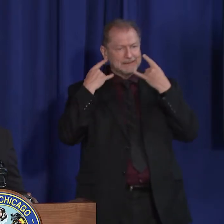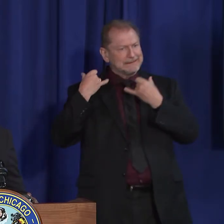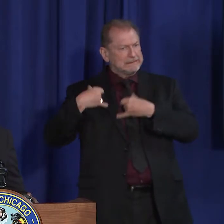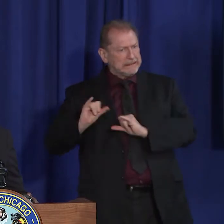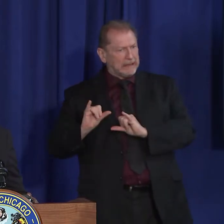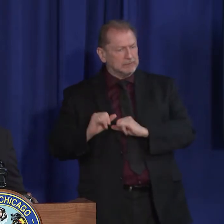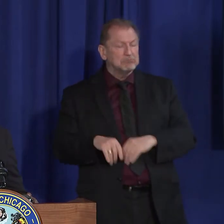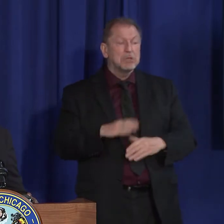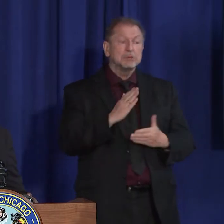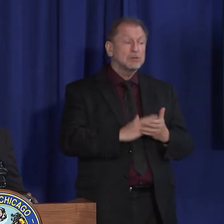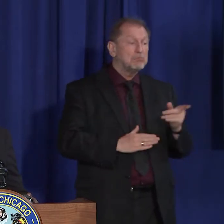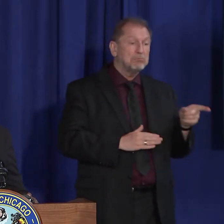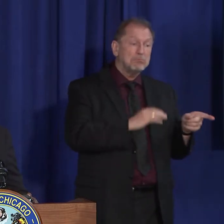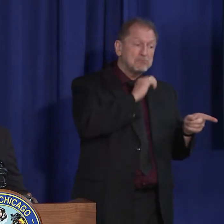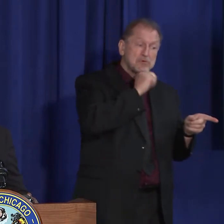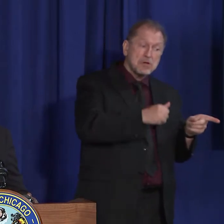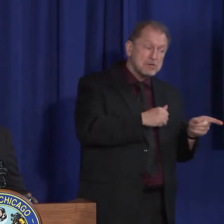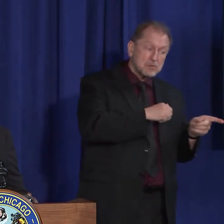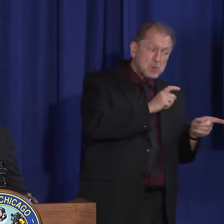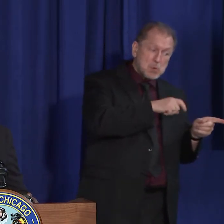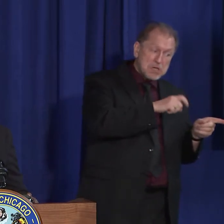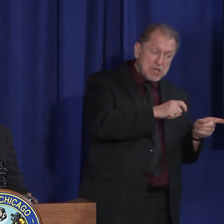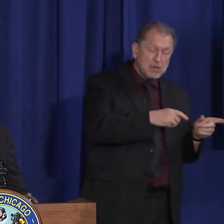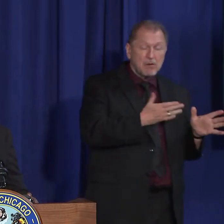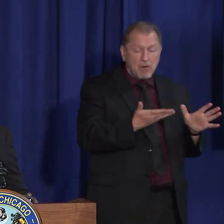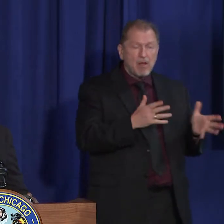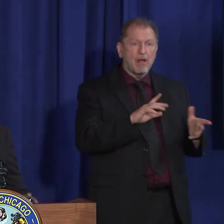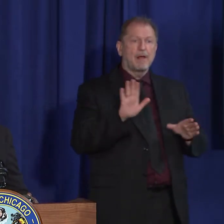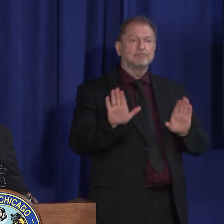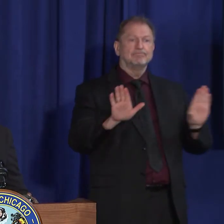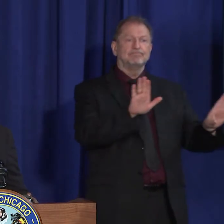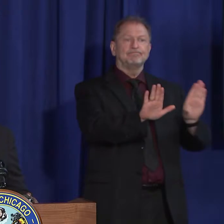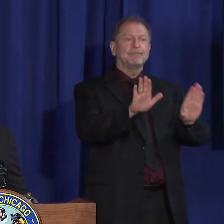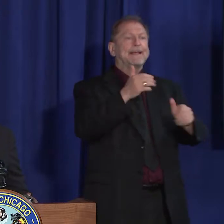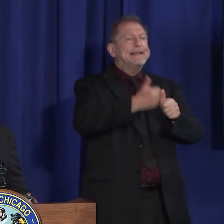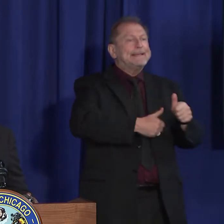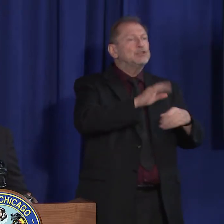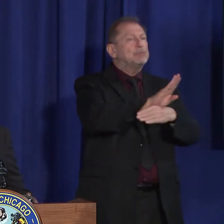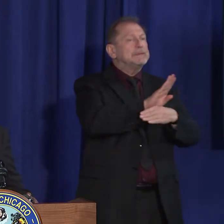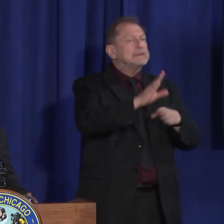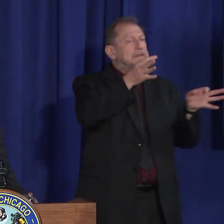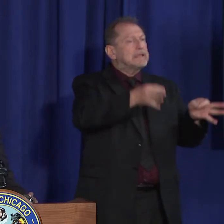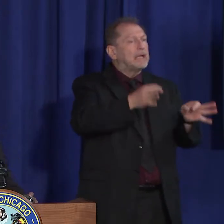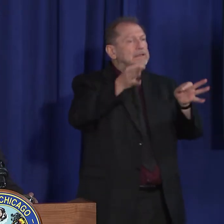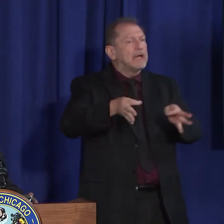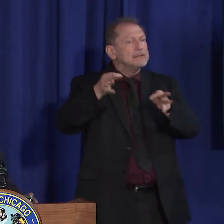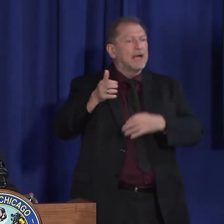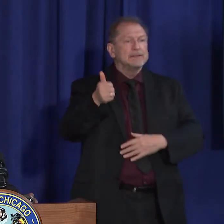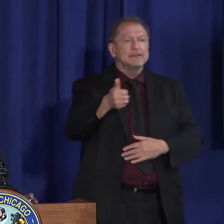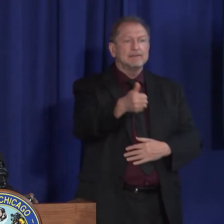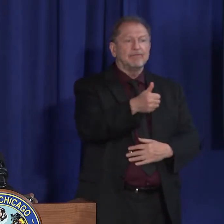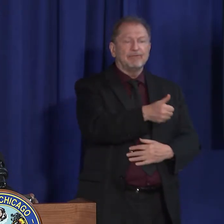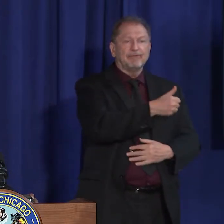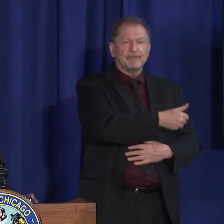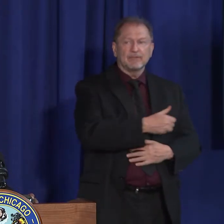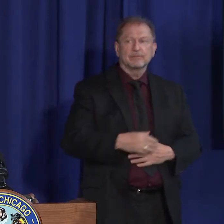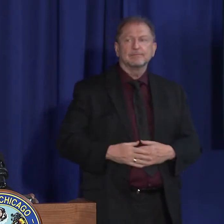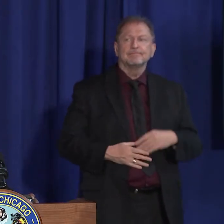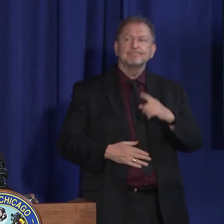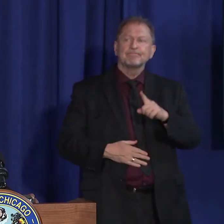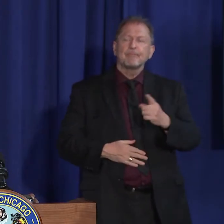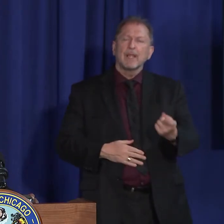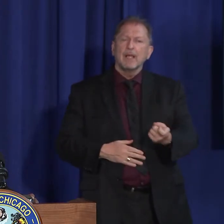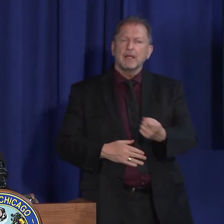the vaccination themselves, but that's their choice, and obviously that's their right. And does this in some way feel